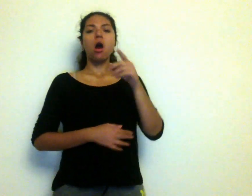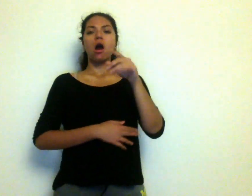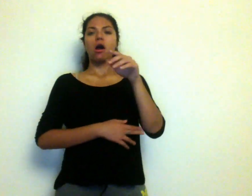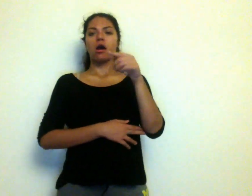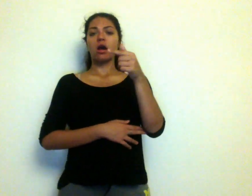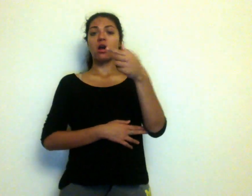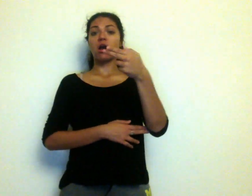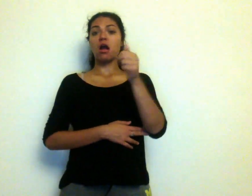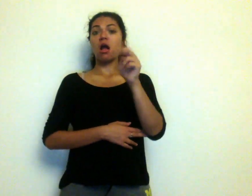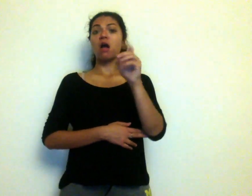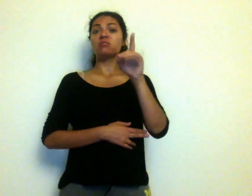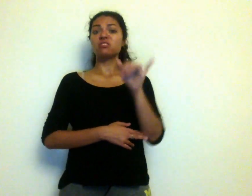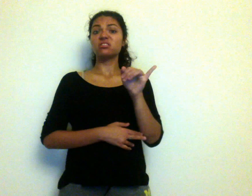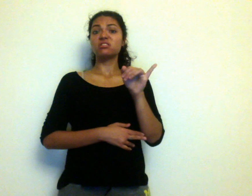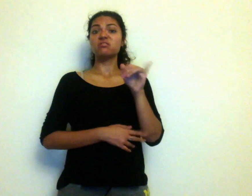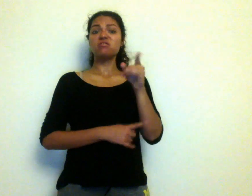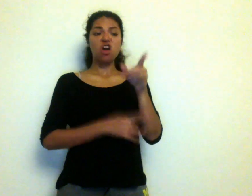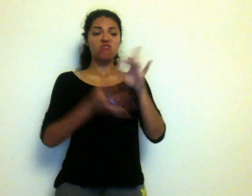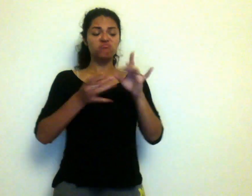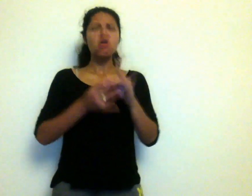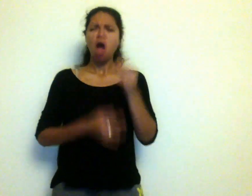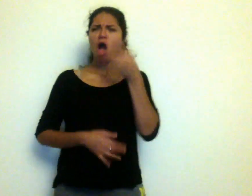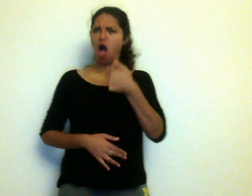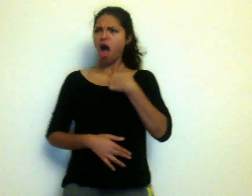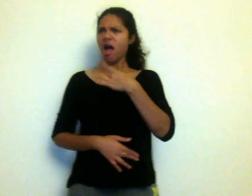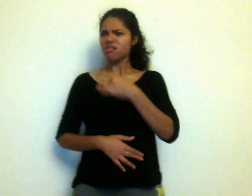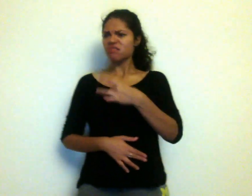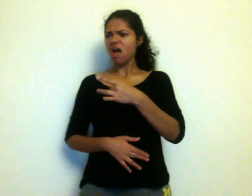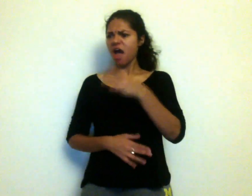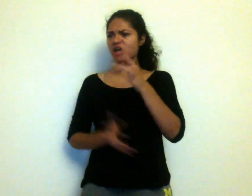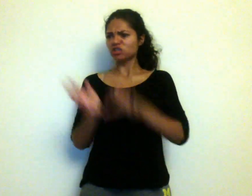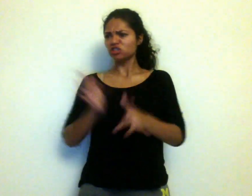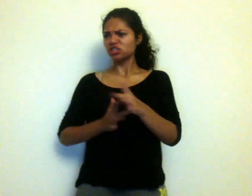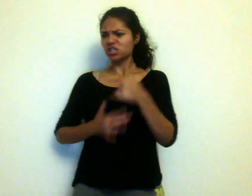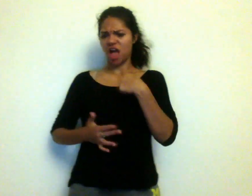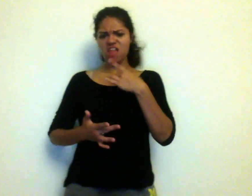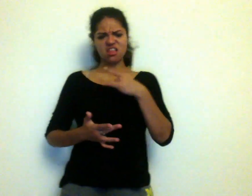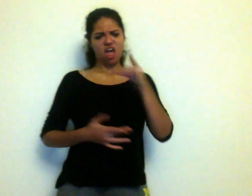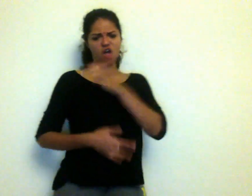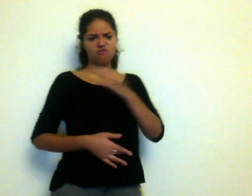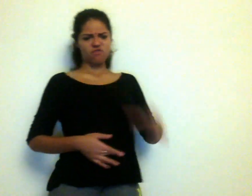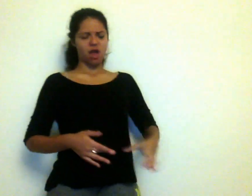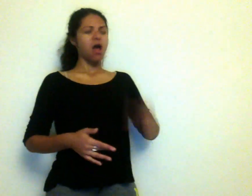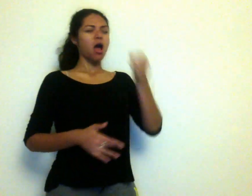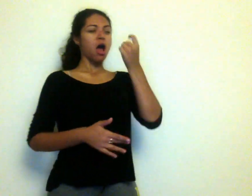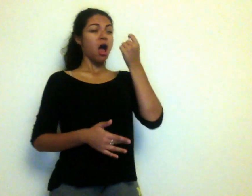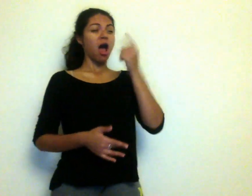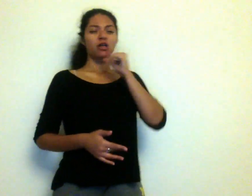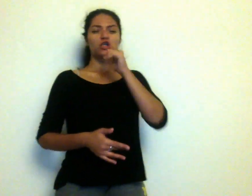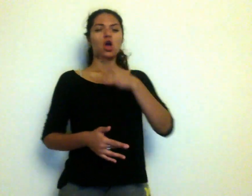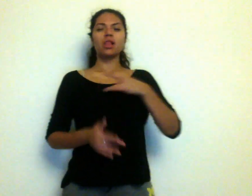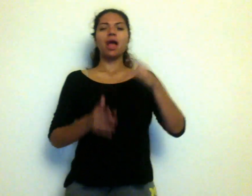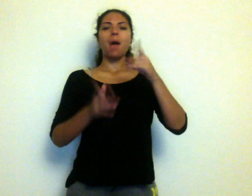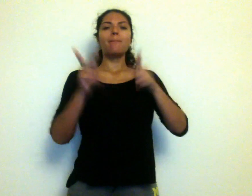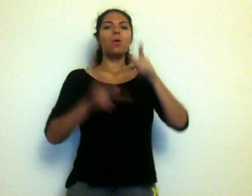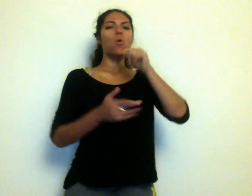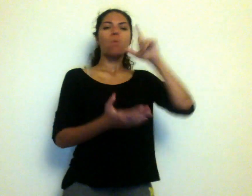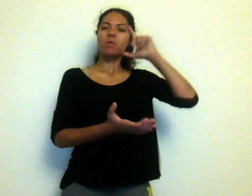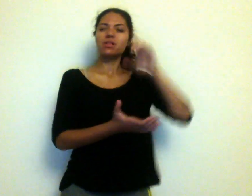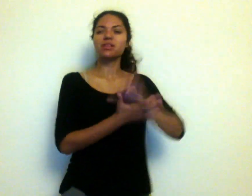Christian, because when I think of the Christian, he said, I think of the Christian with a mug of beer in one hand and a chunk of beef in the other hand. What